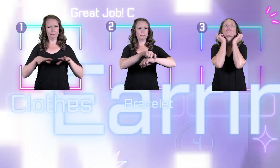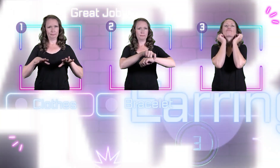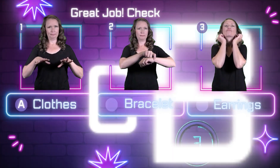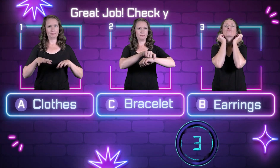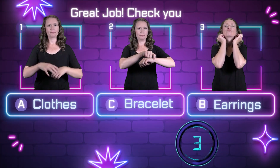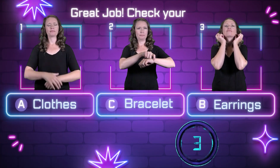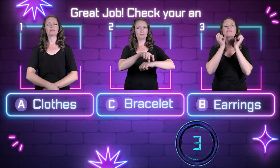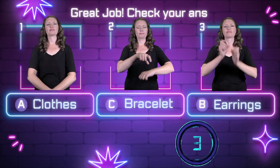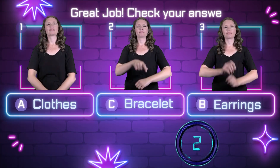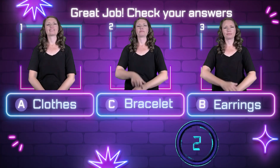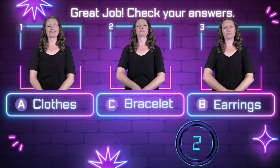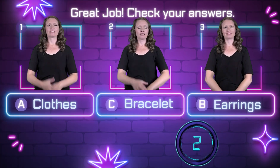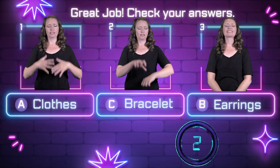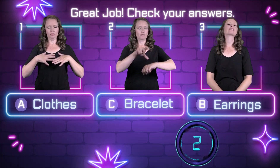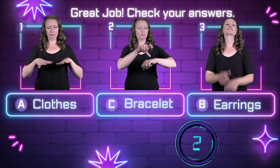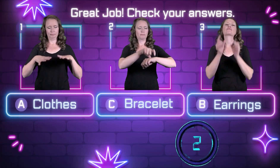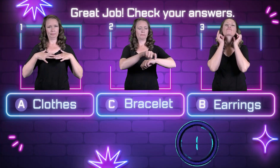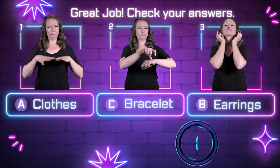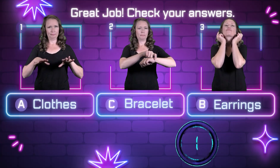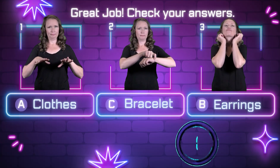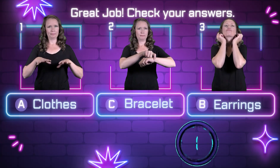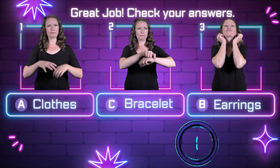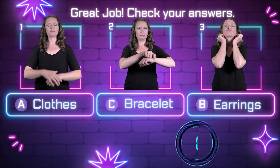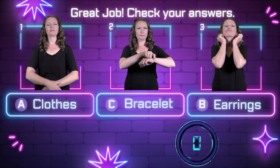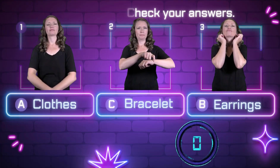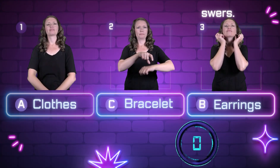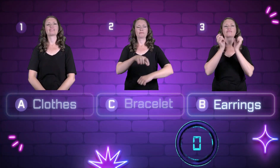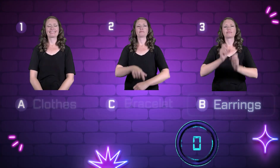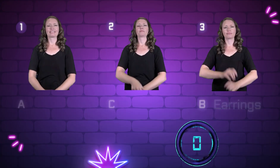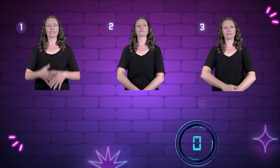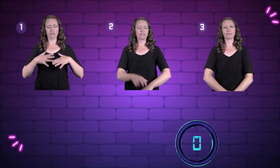Great job, check your answers.